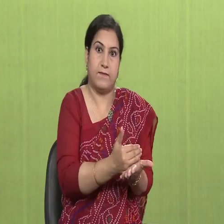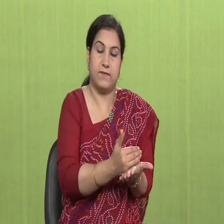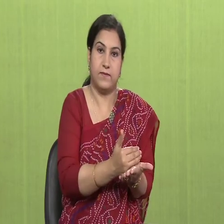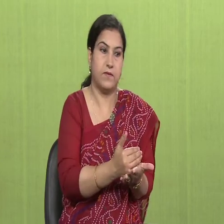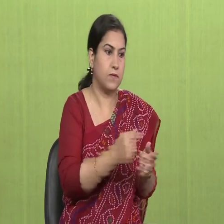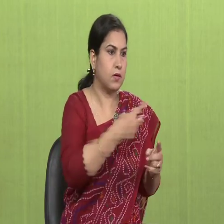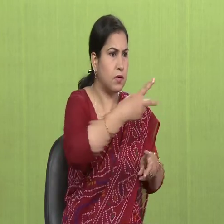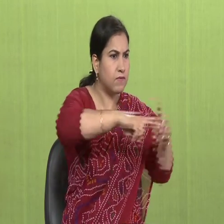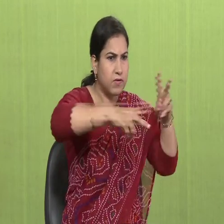diversities.